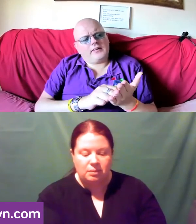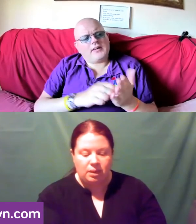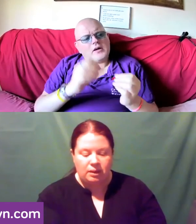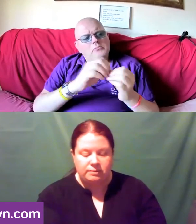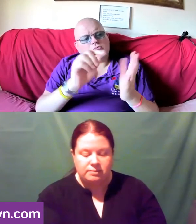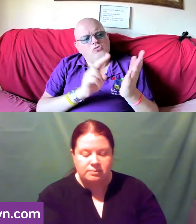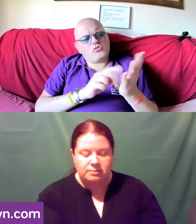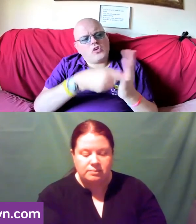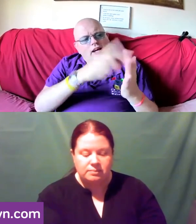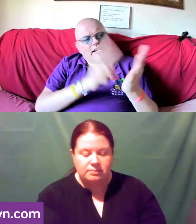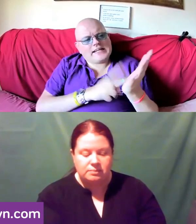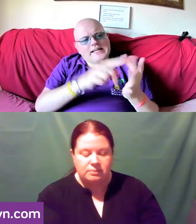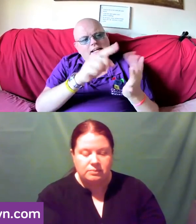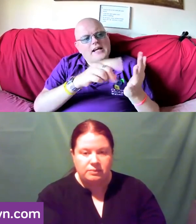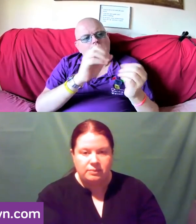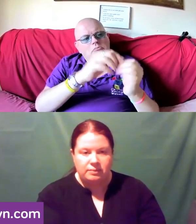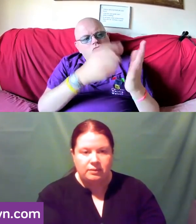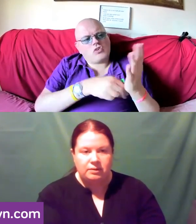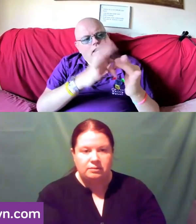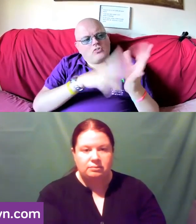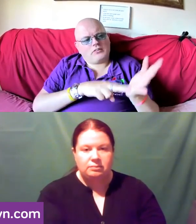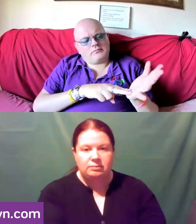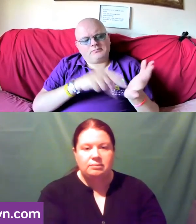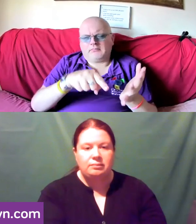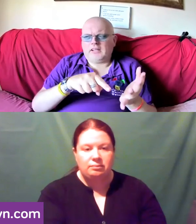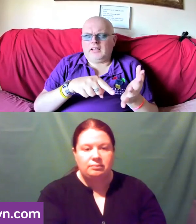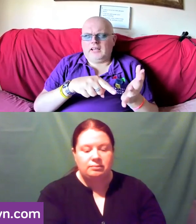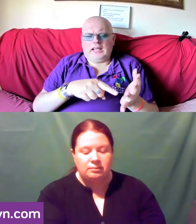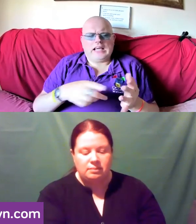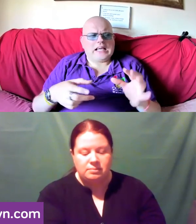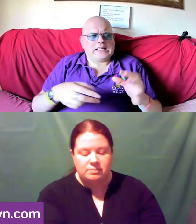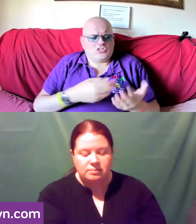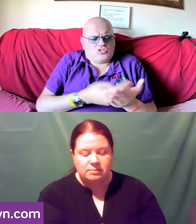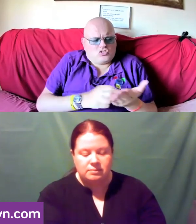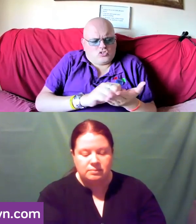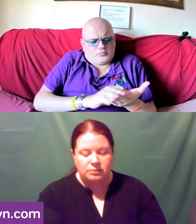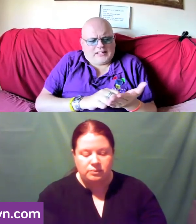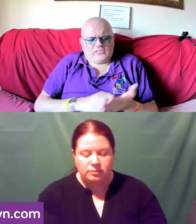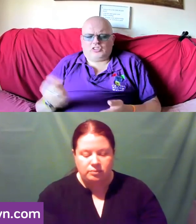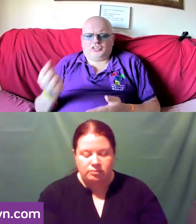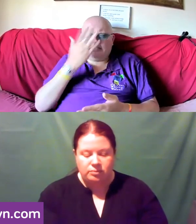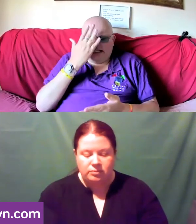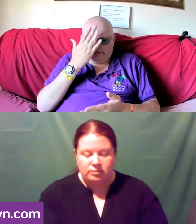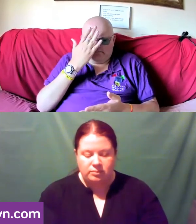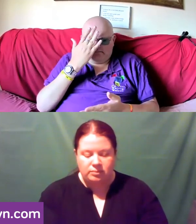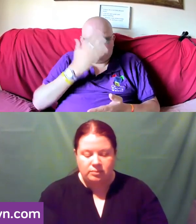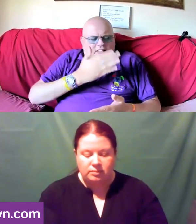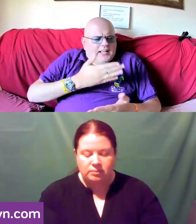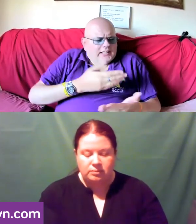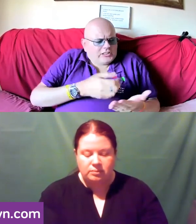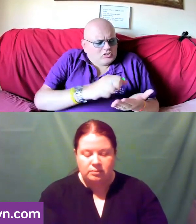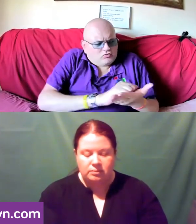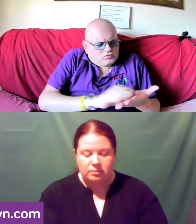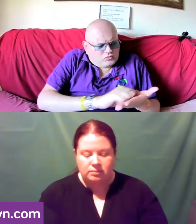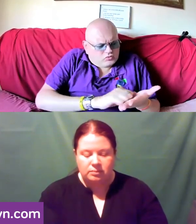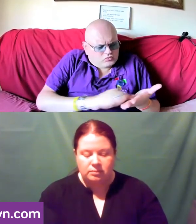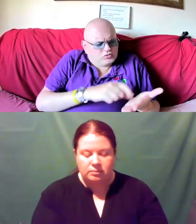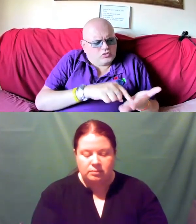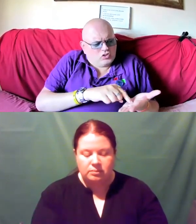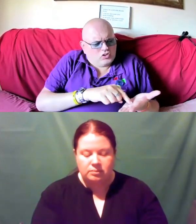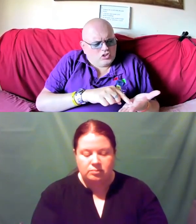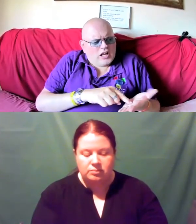shame, which is an incredibly toxic thing in our communities. We've been taught to be ashamed of ourselves. She's a sociologist who's studied the impact